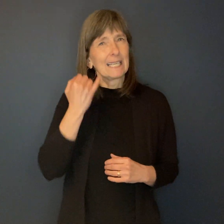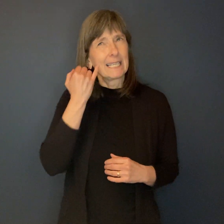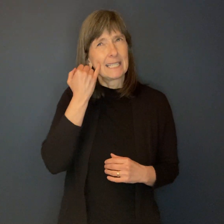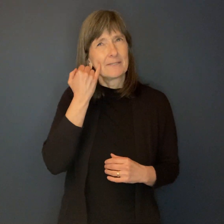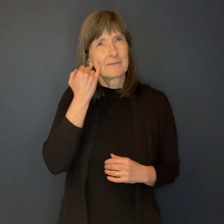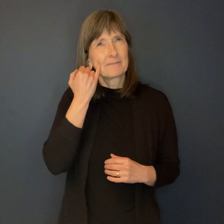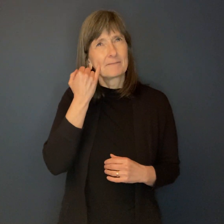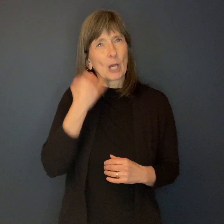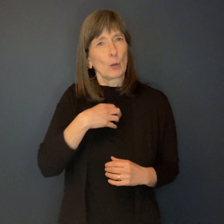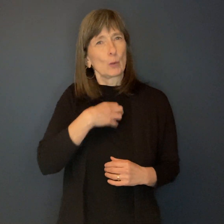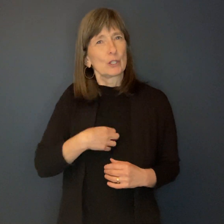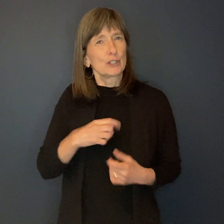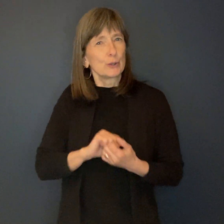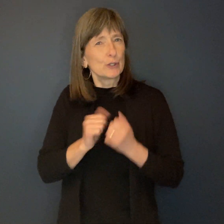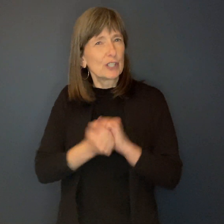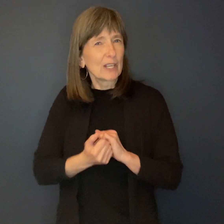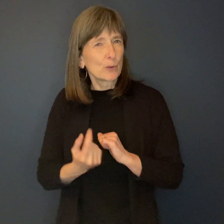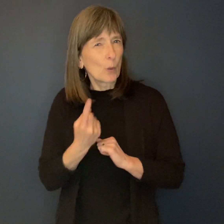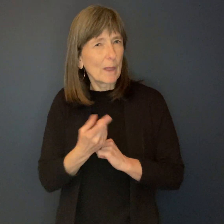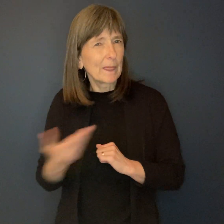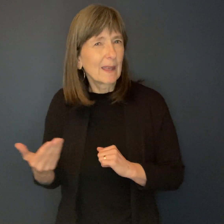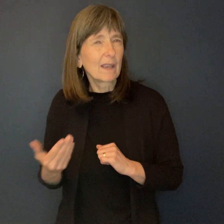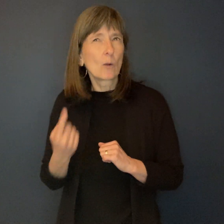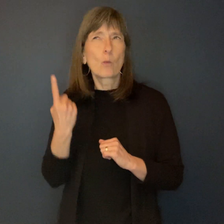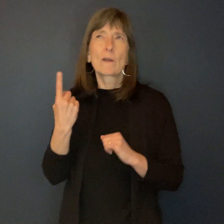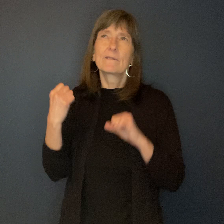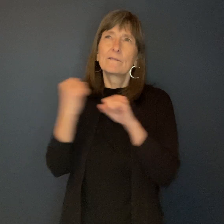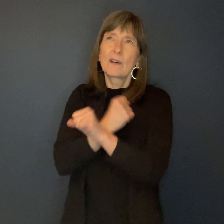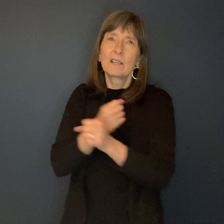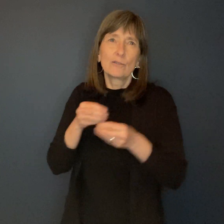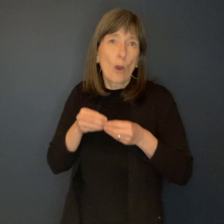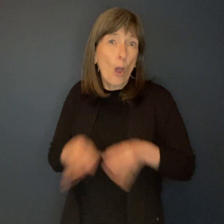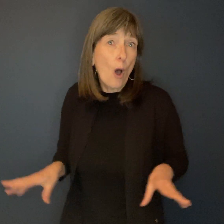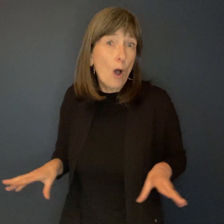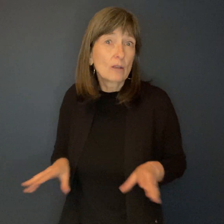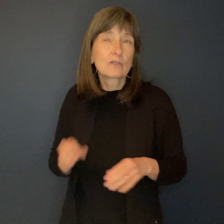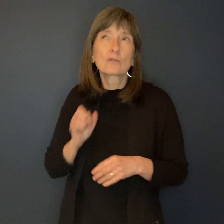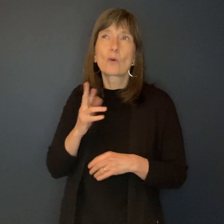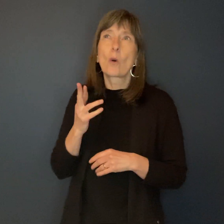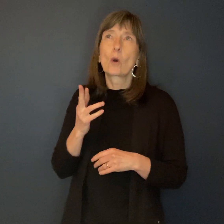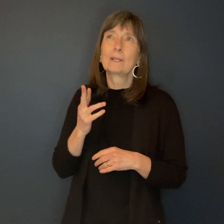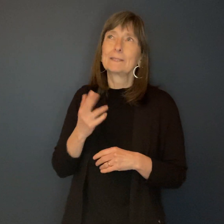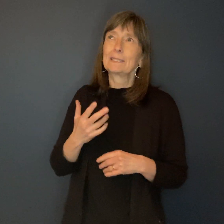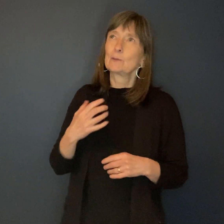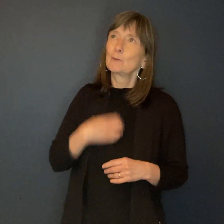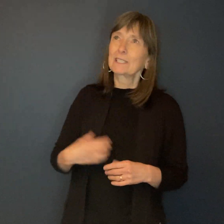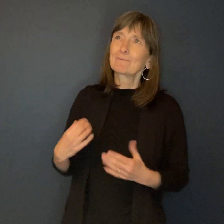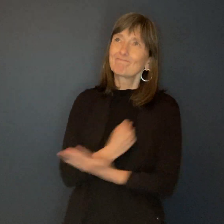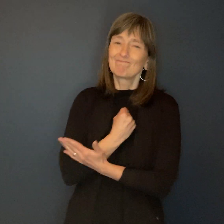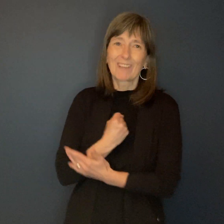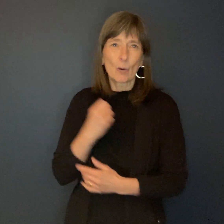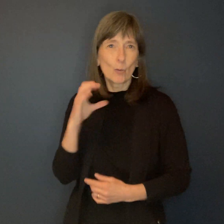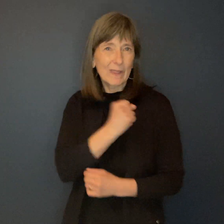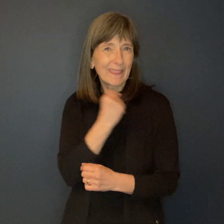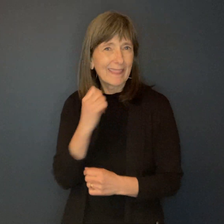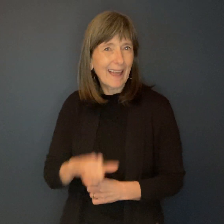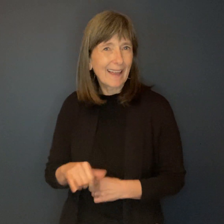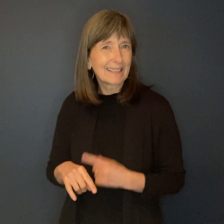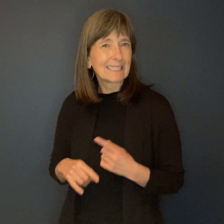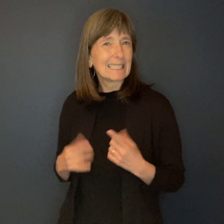and change it? Like one thing, one battle that you lost, maybe that you'd like to be able to have won? Like, is there one thing that you would like to undo